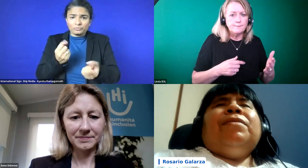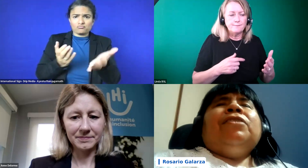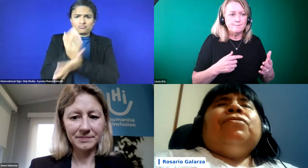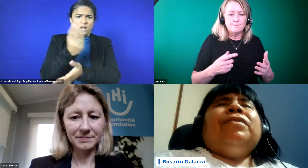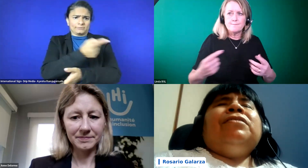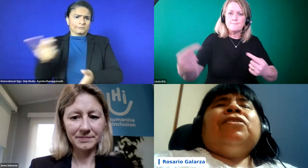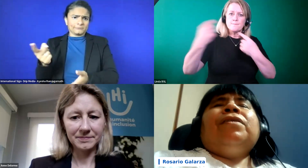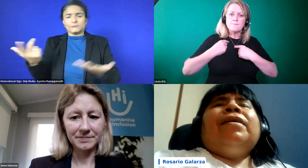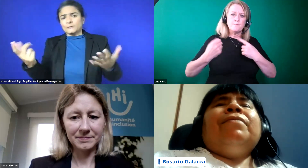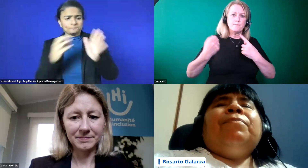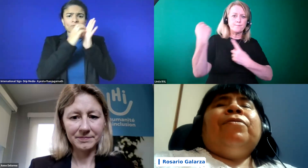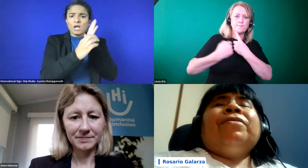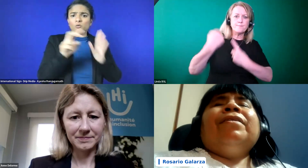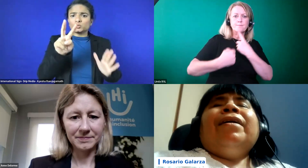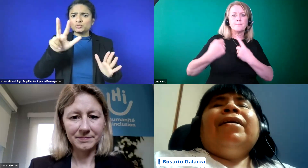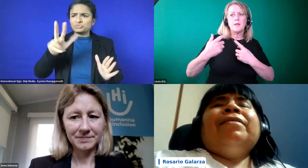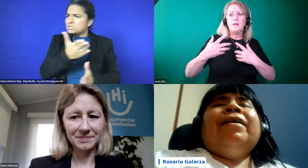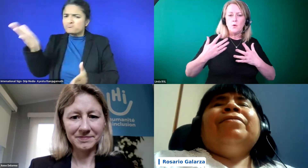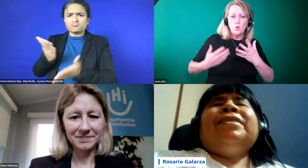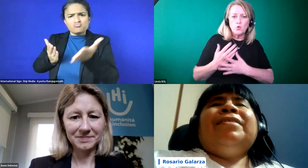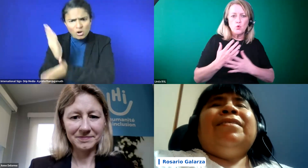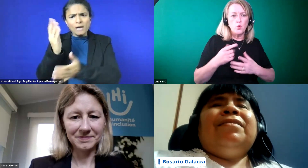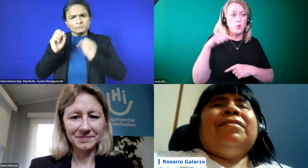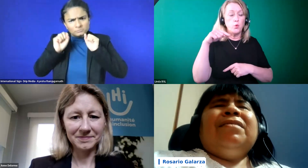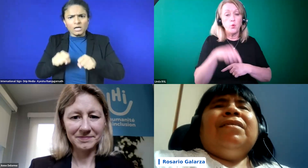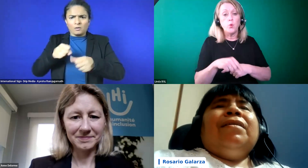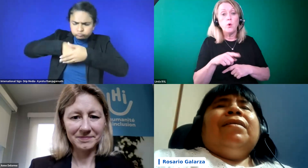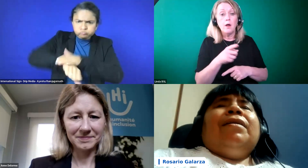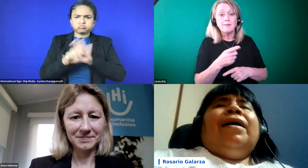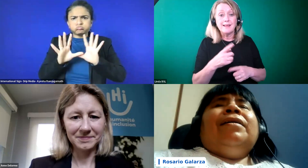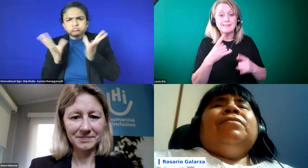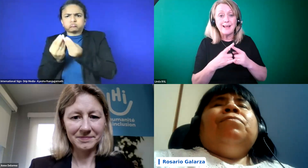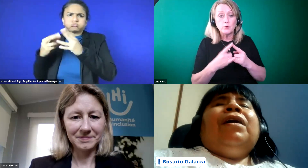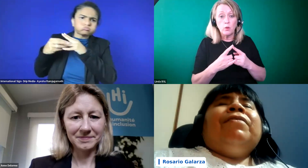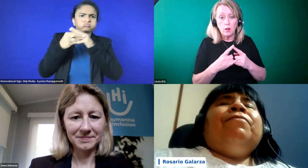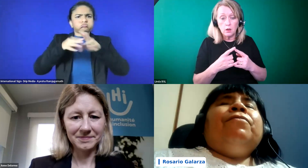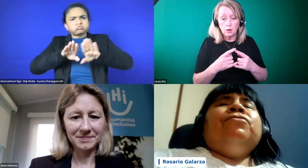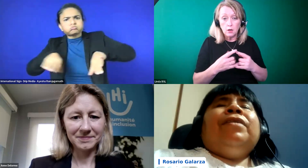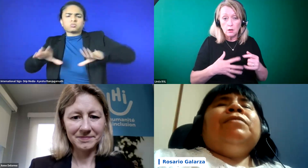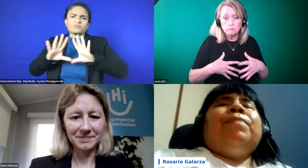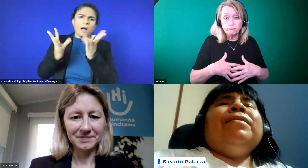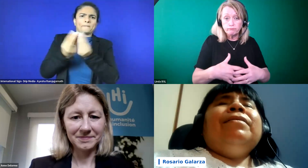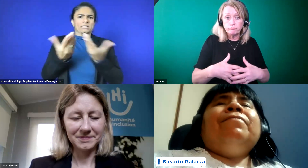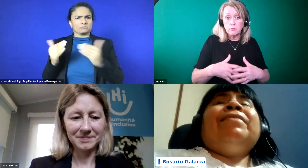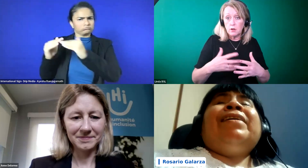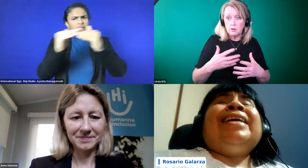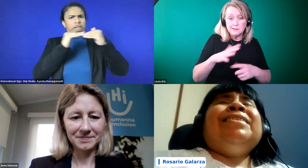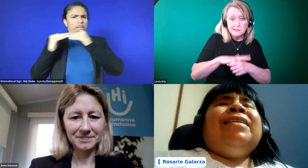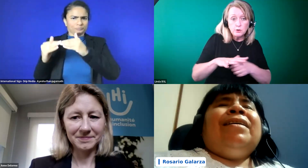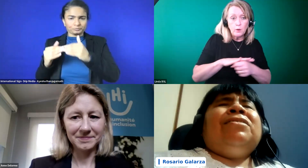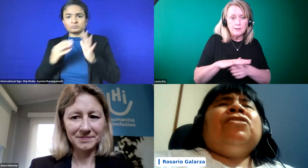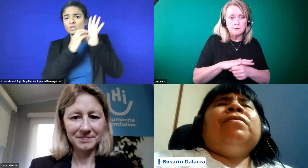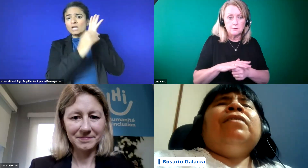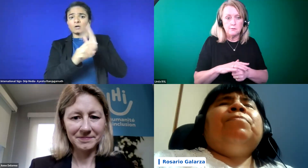and discrimination in sexual and reproductive healthcare settings. As we have heard from today's panel,